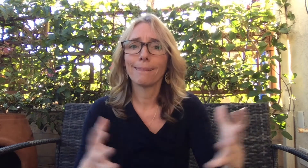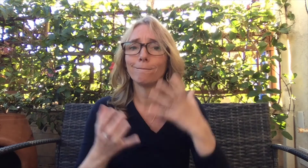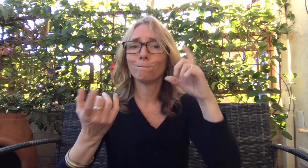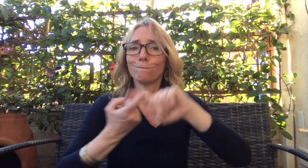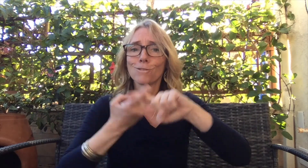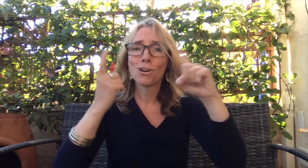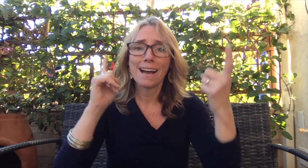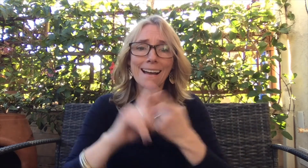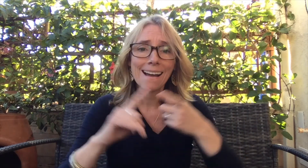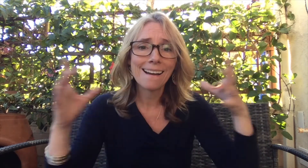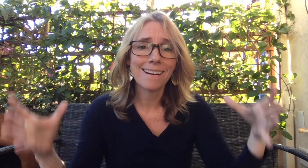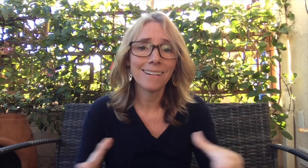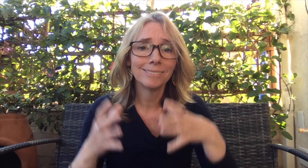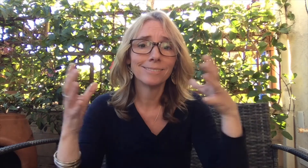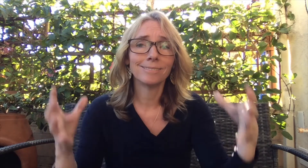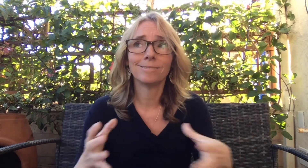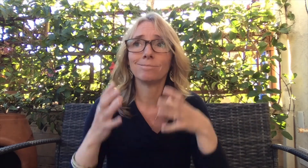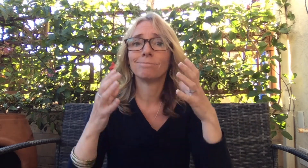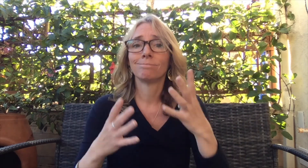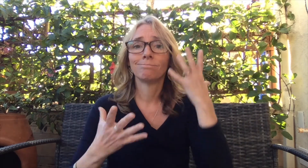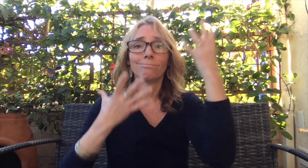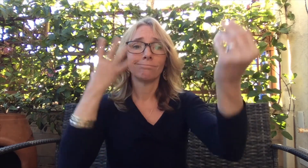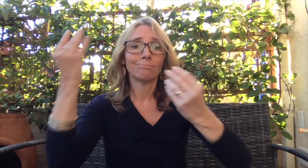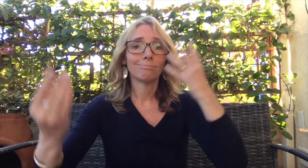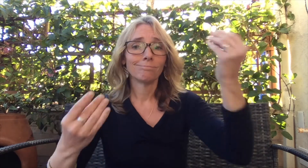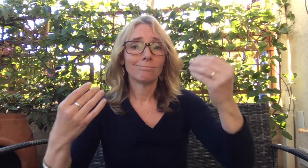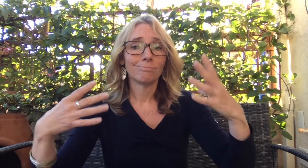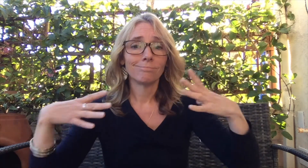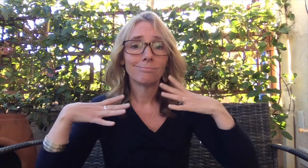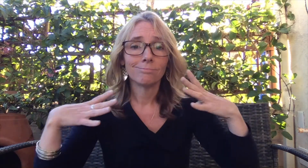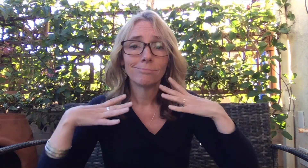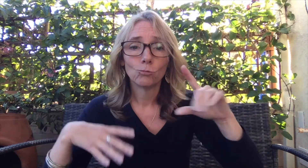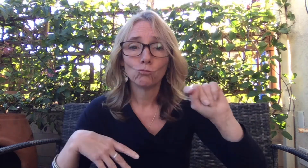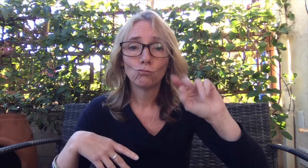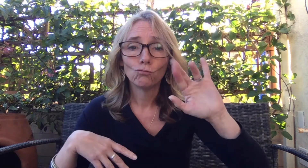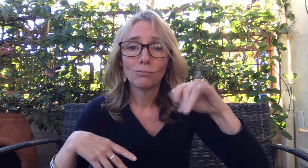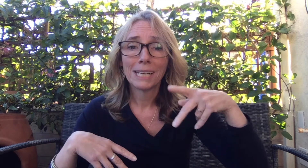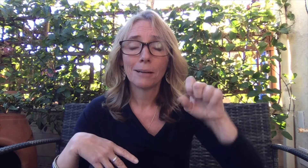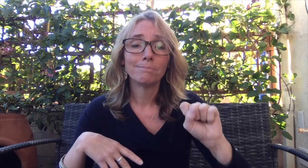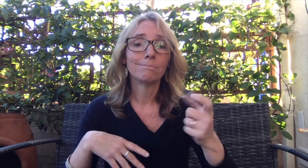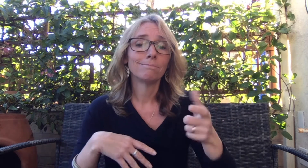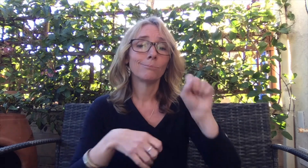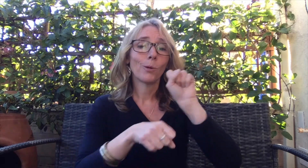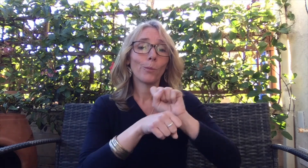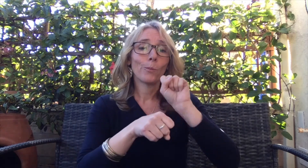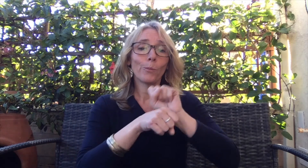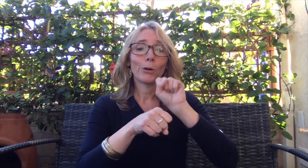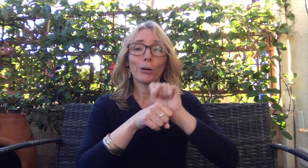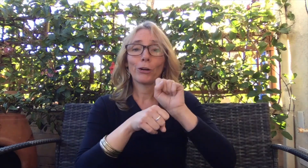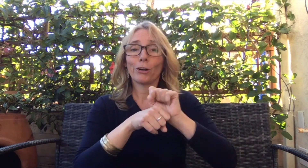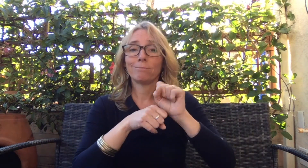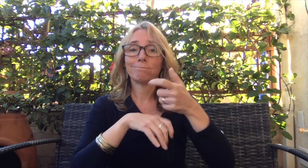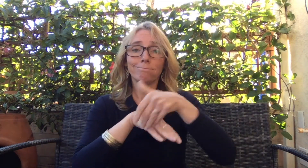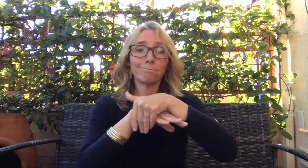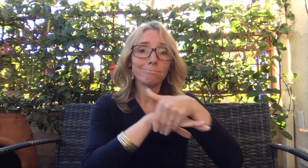family gatherings, moments with friends, vacations and